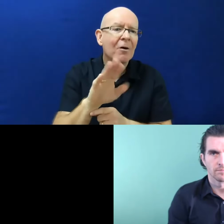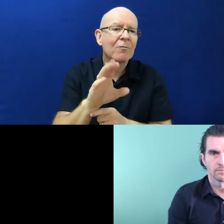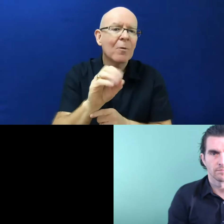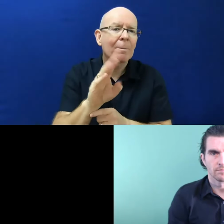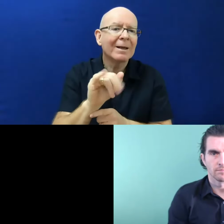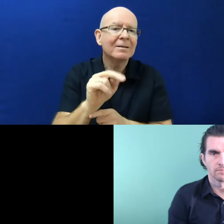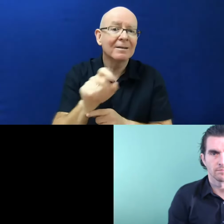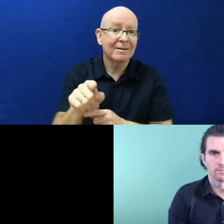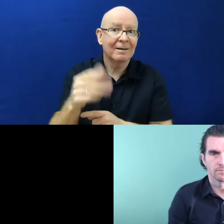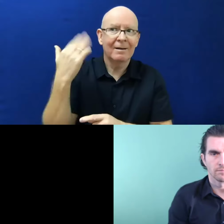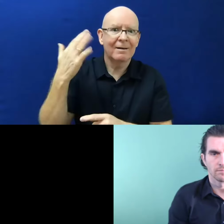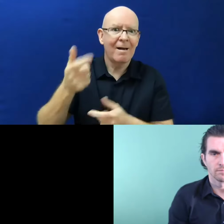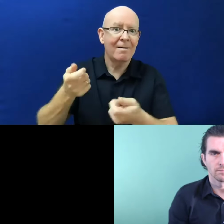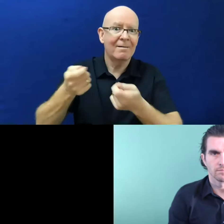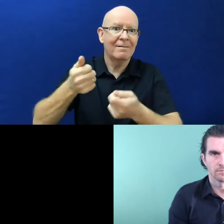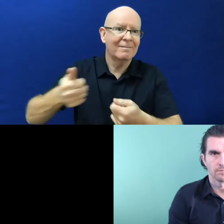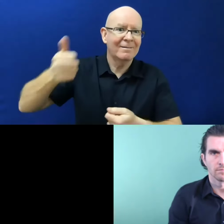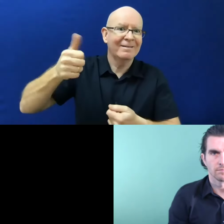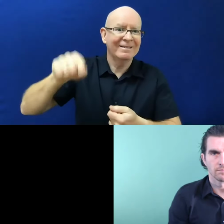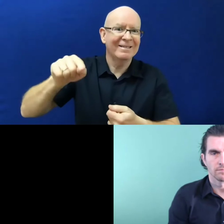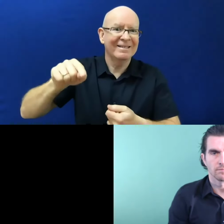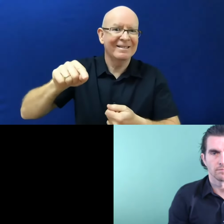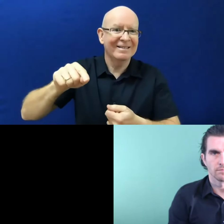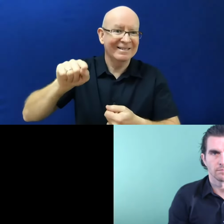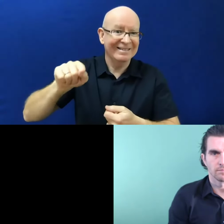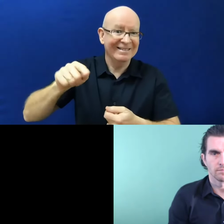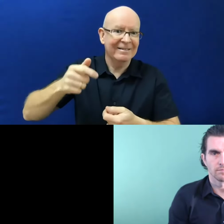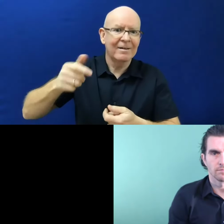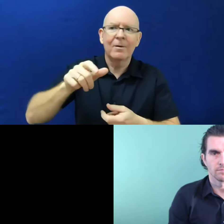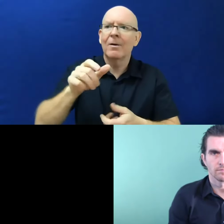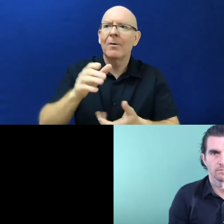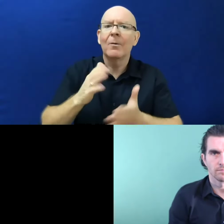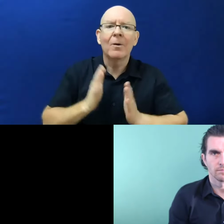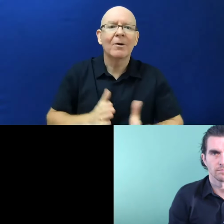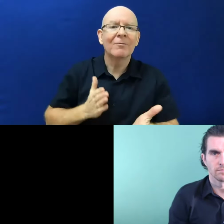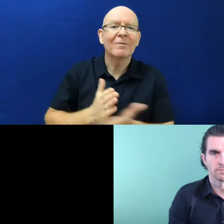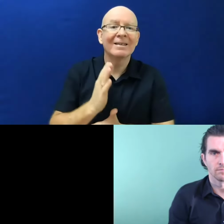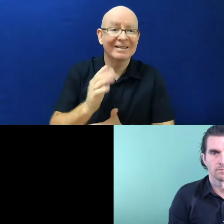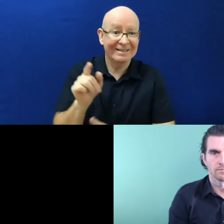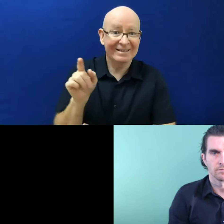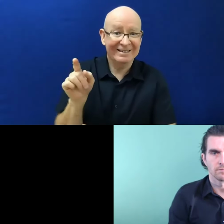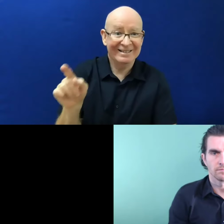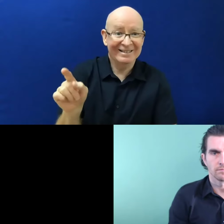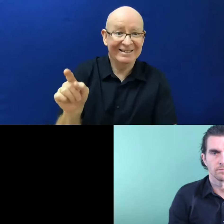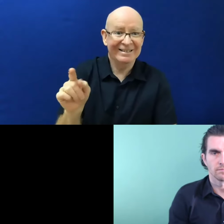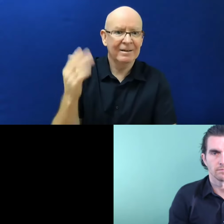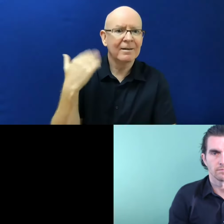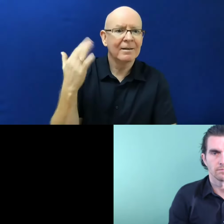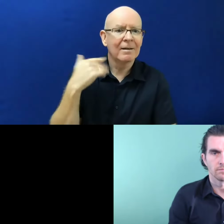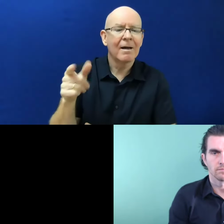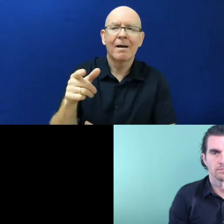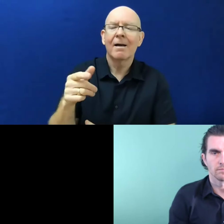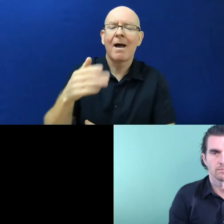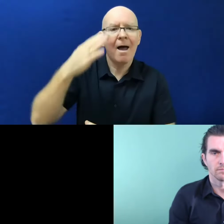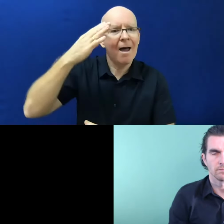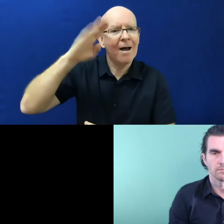Rights Council I think it was in 2000. That resolution everyone expected it to